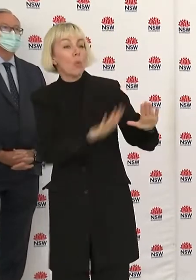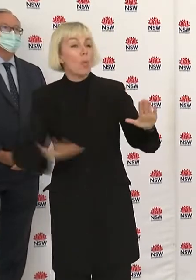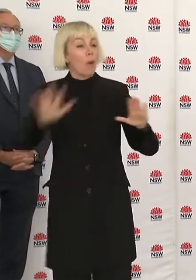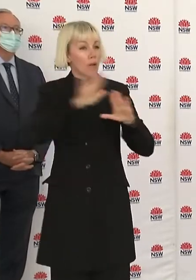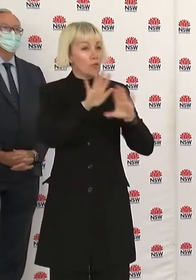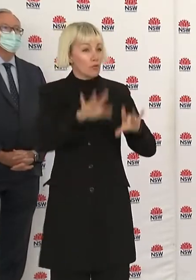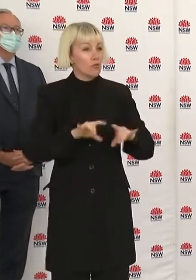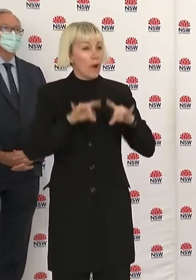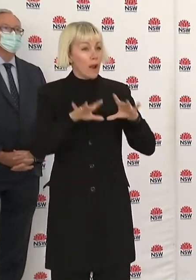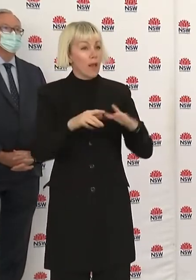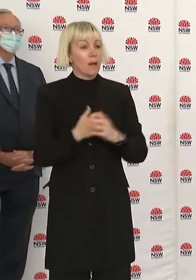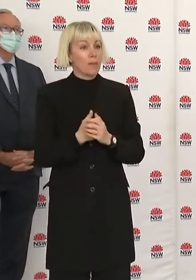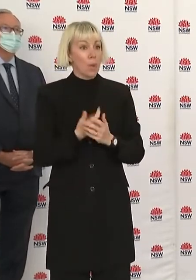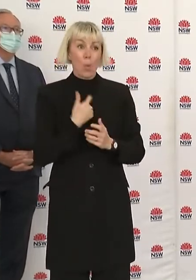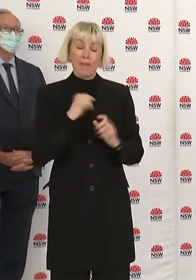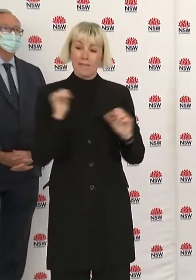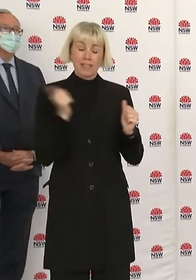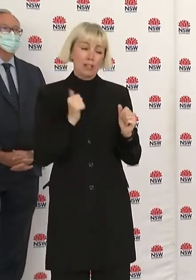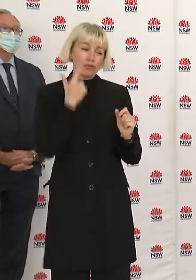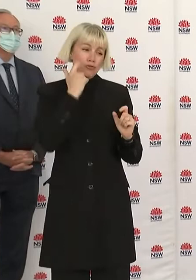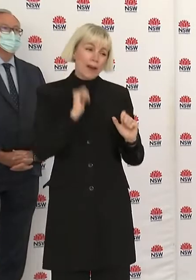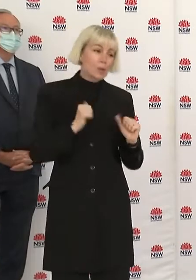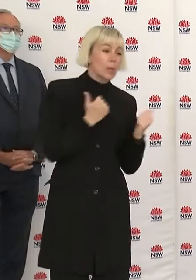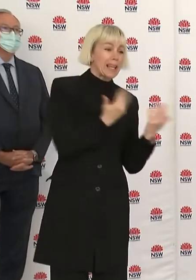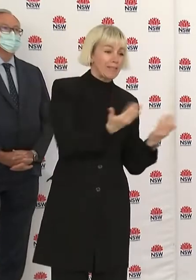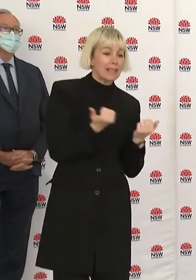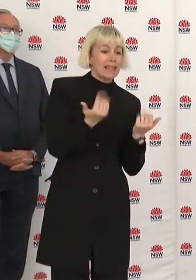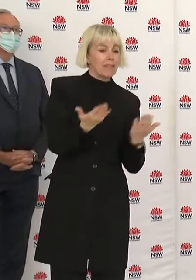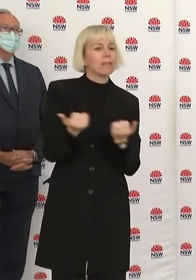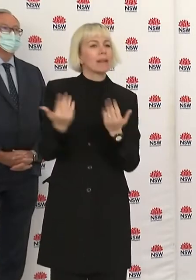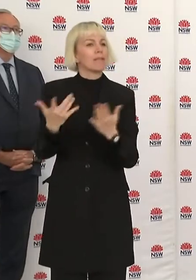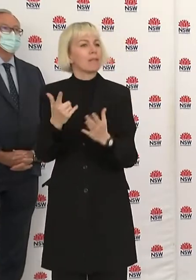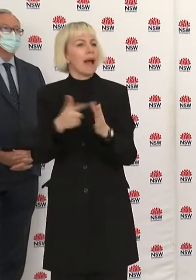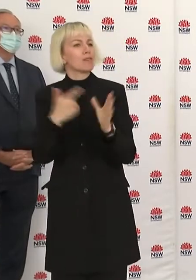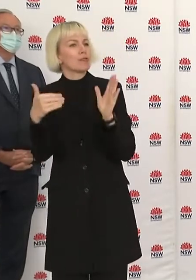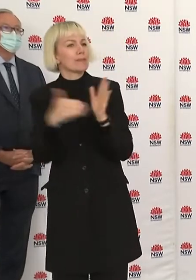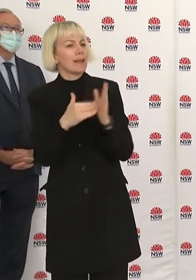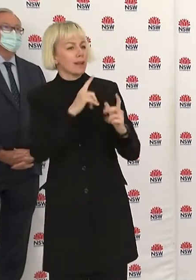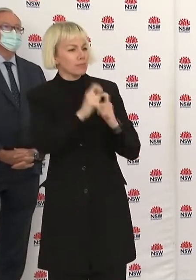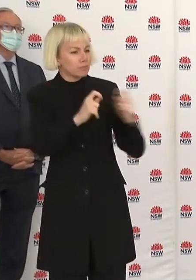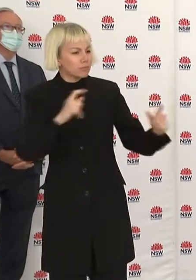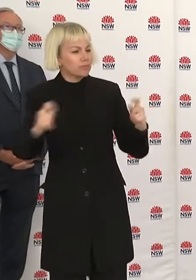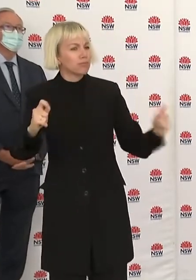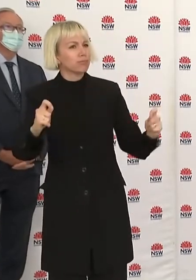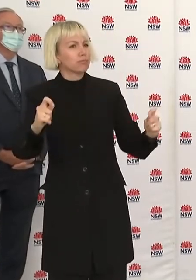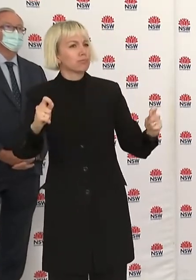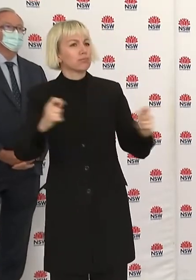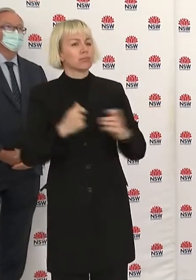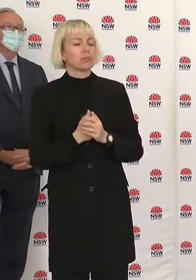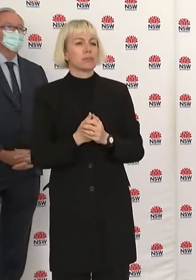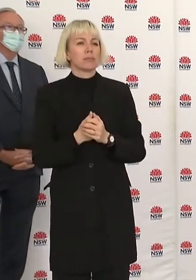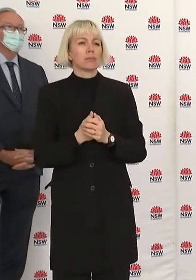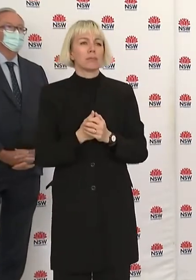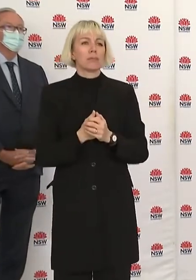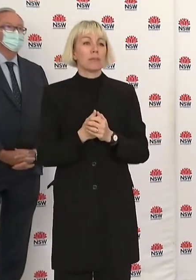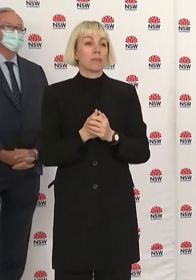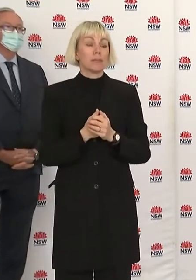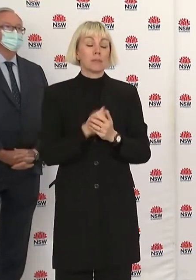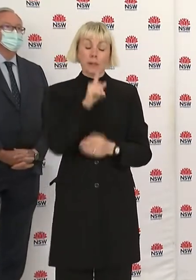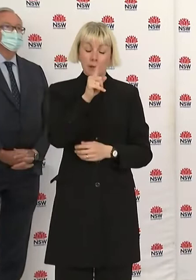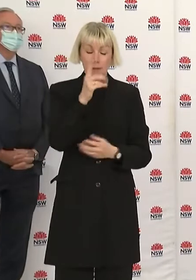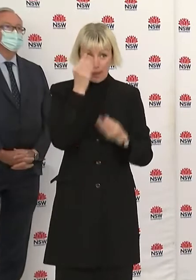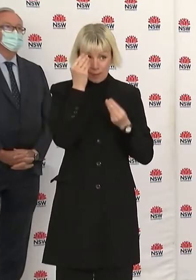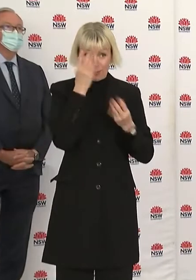in our hubs to over 40s based on that advice. And there's millions of people who are over 40 in New South Wales. Can I make that clear?